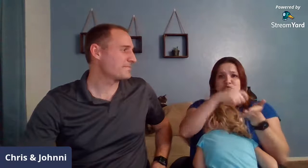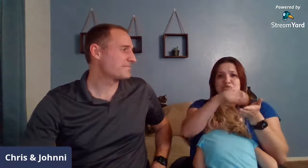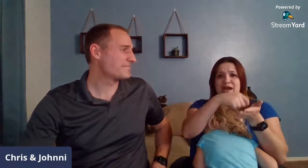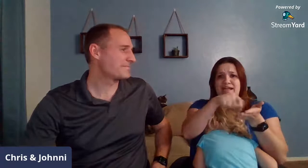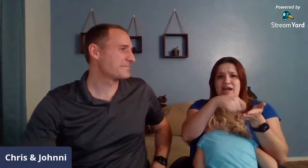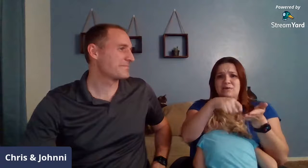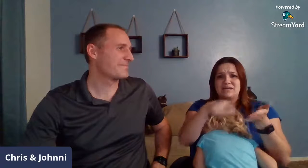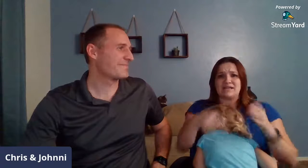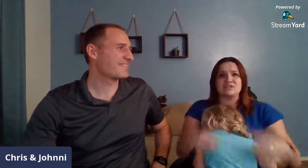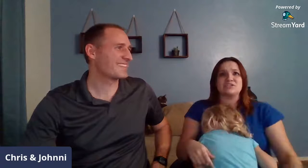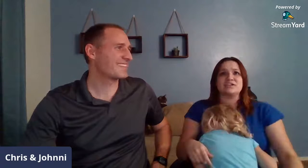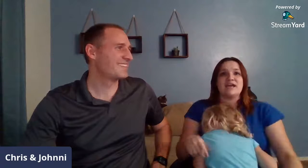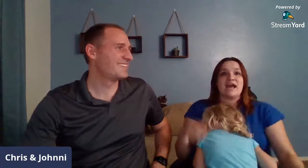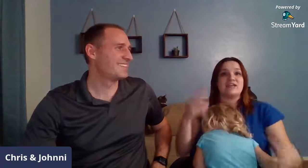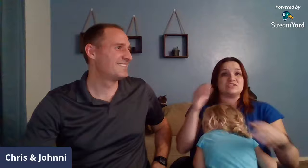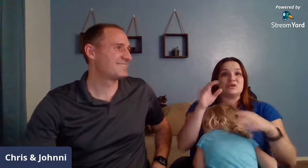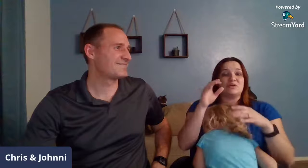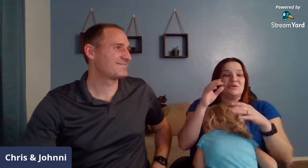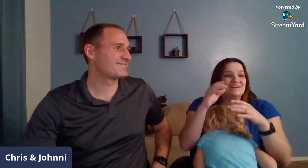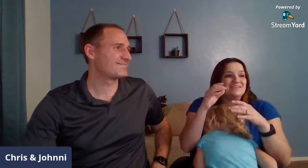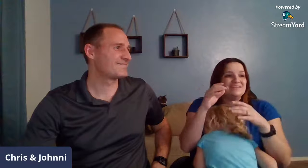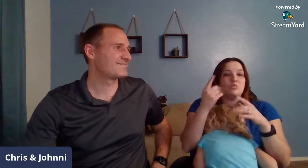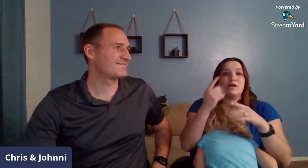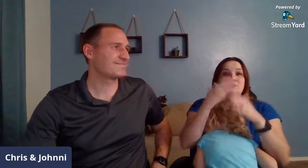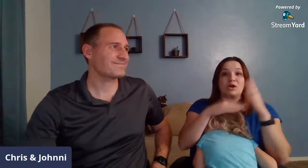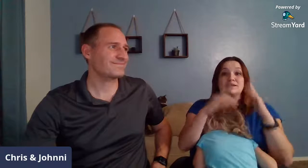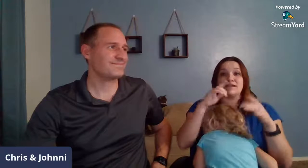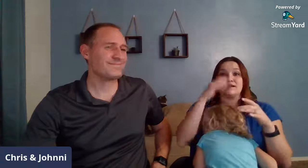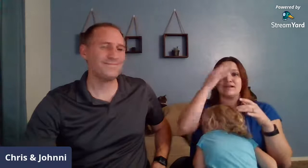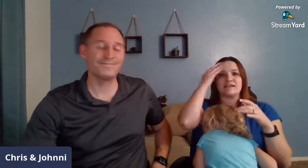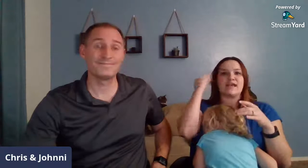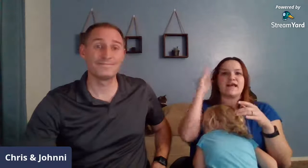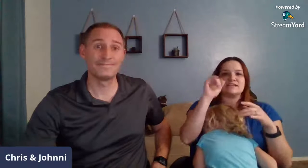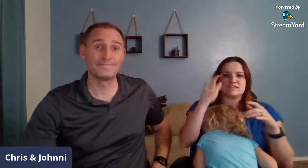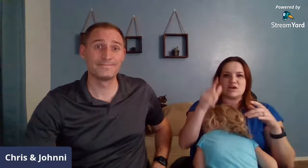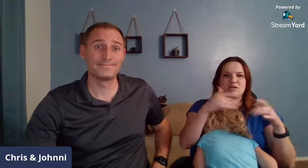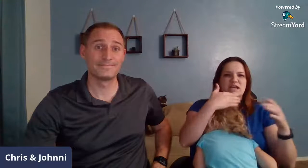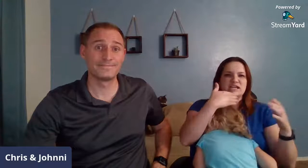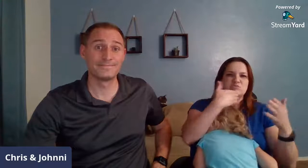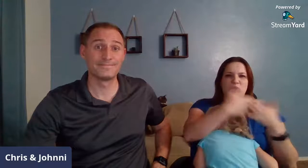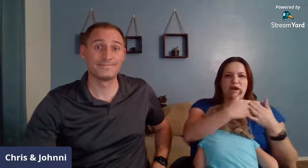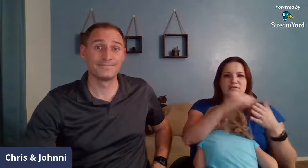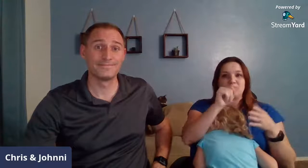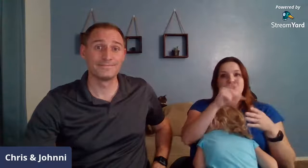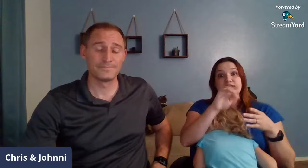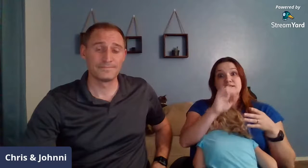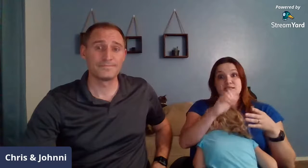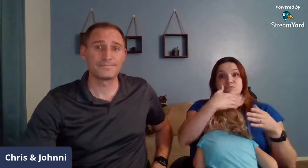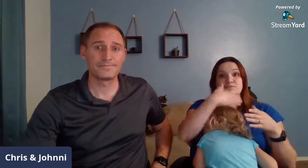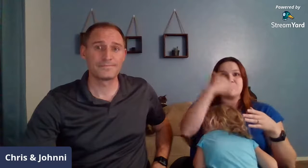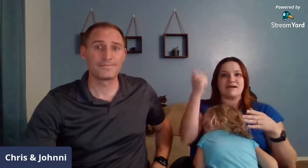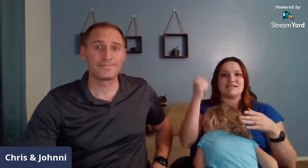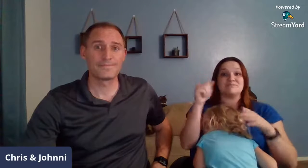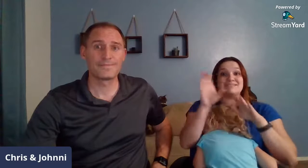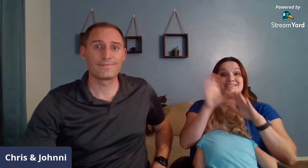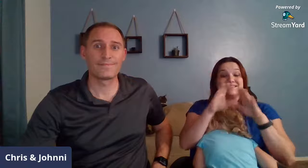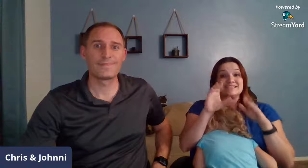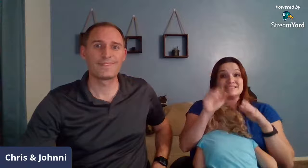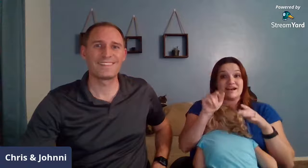you write it out in English. And so the one part that, like, the ASL one, I did well. The PSE was my best, but the C sign,